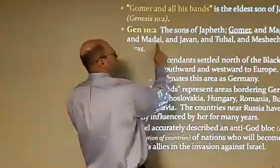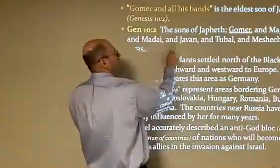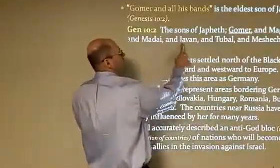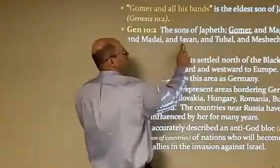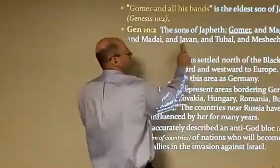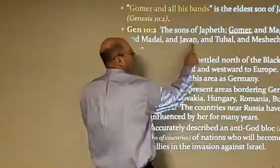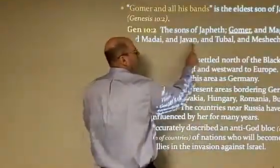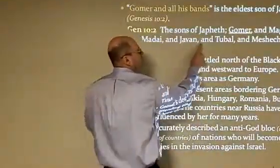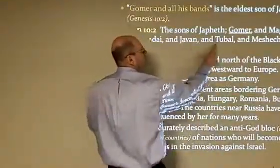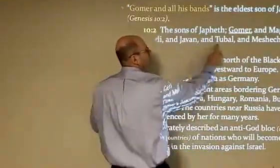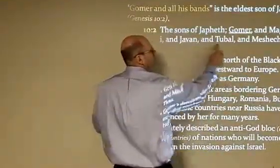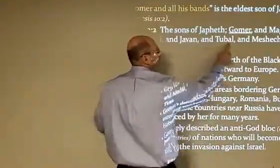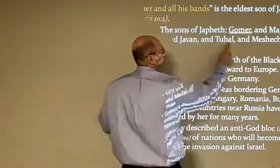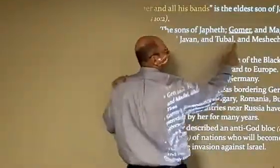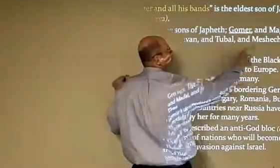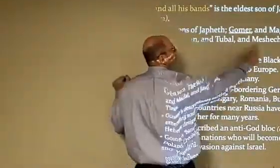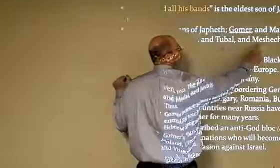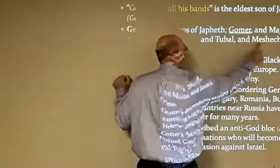the sons, you have Gomer, Magog,